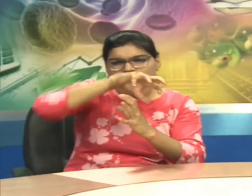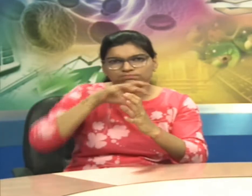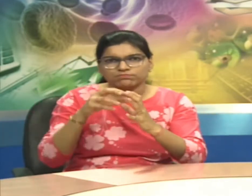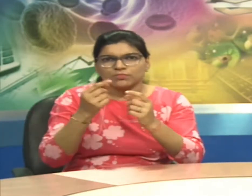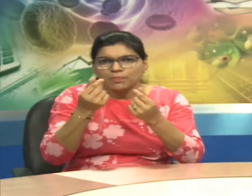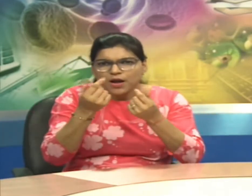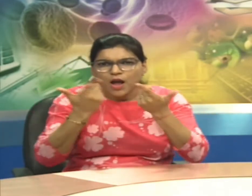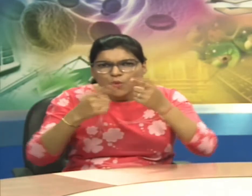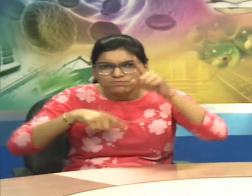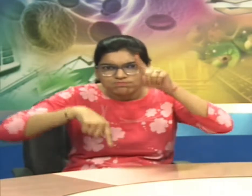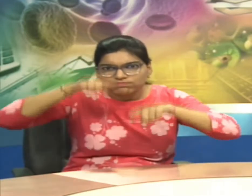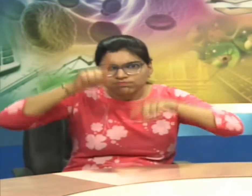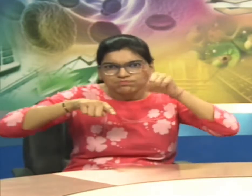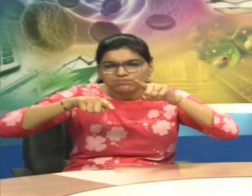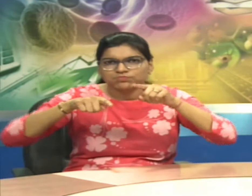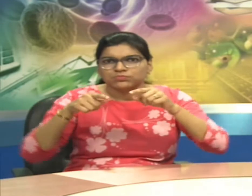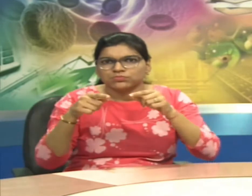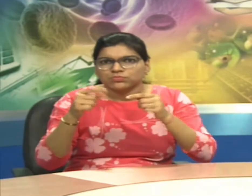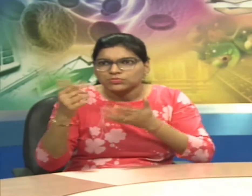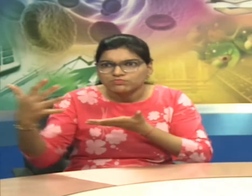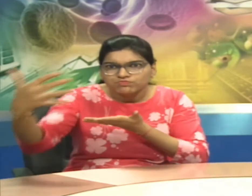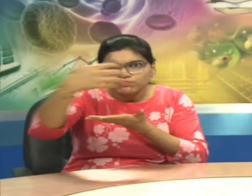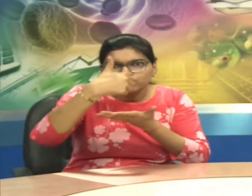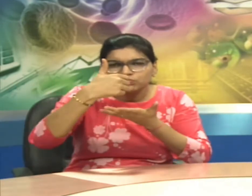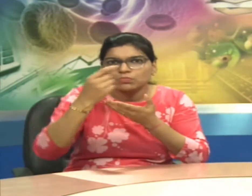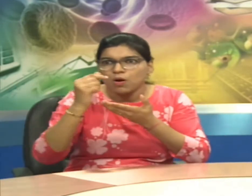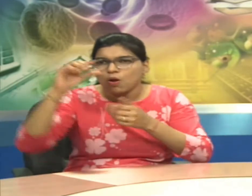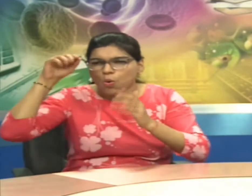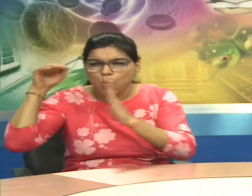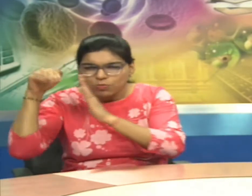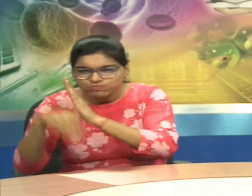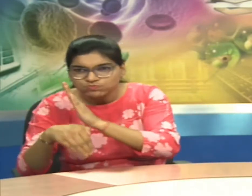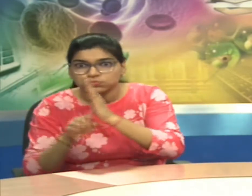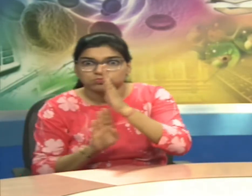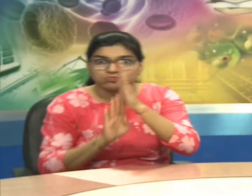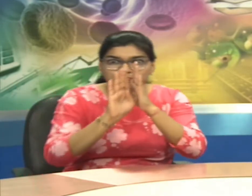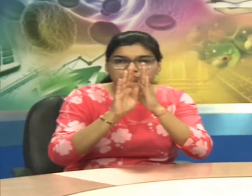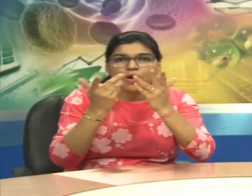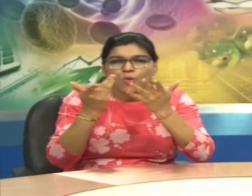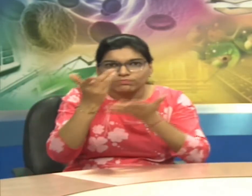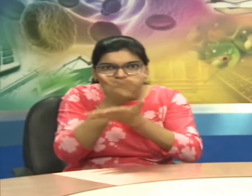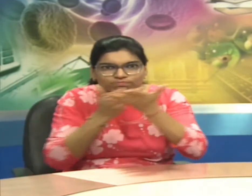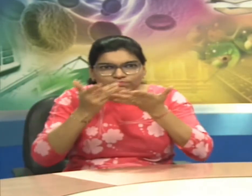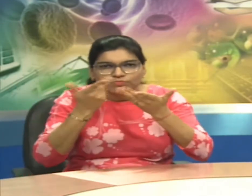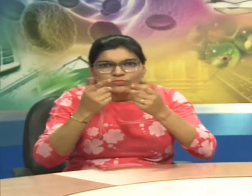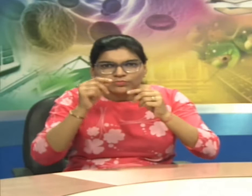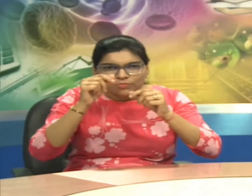Economic changes through money, ups and downs. For example, loss